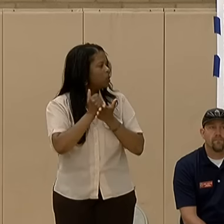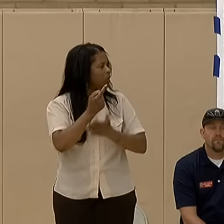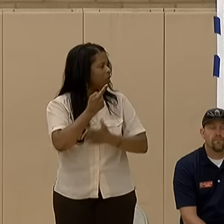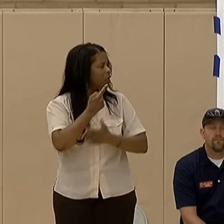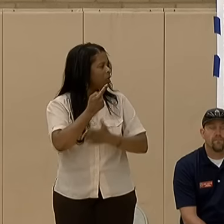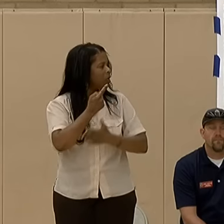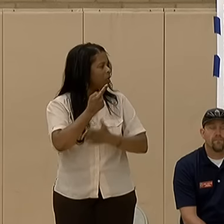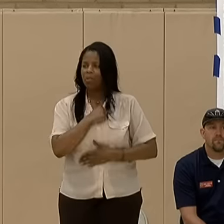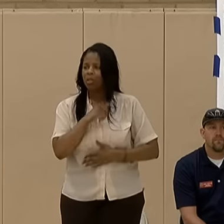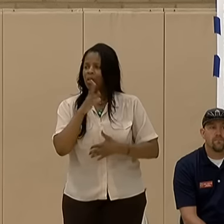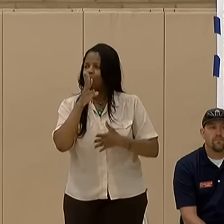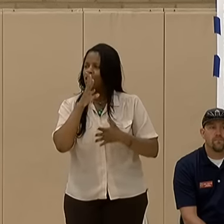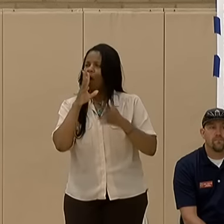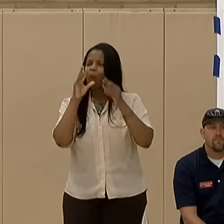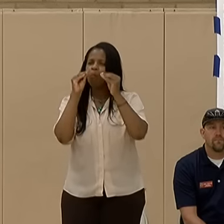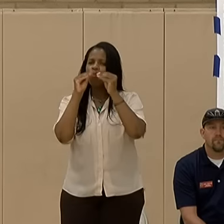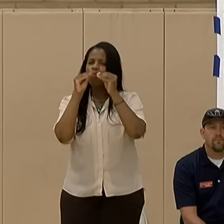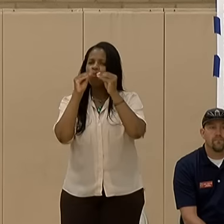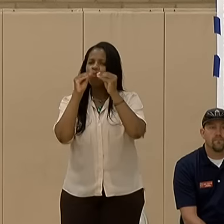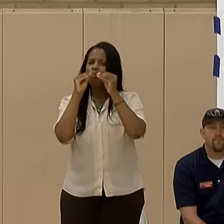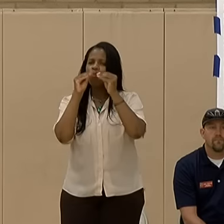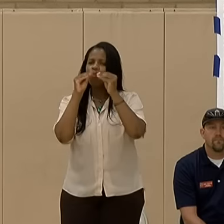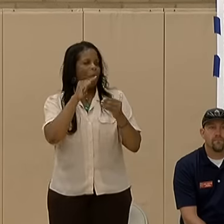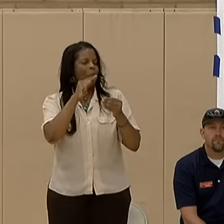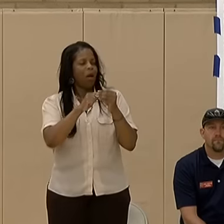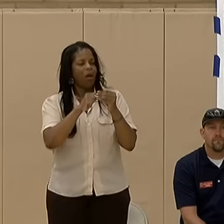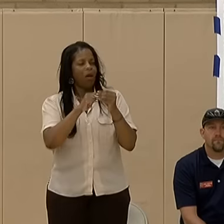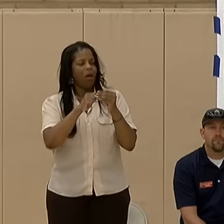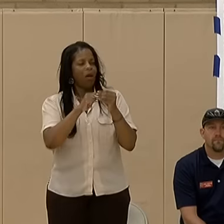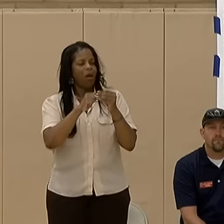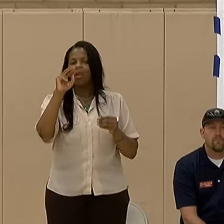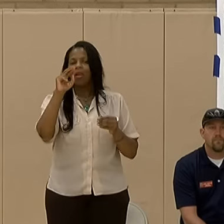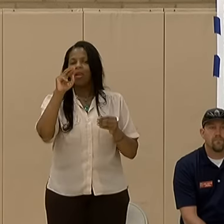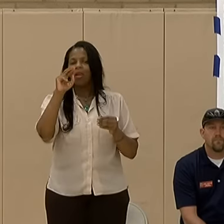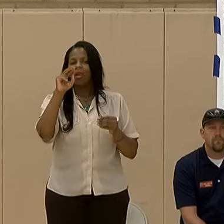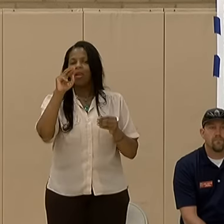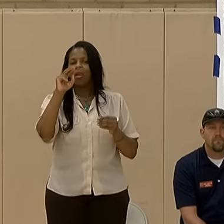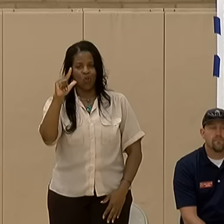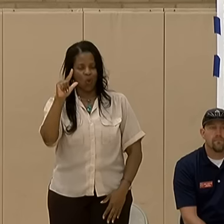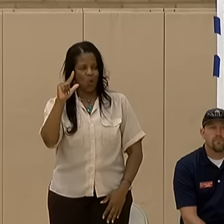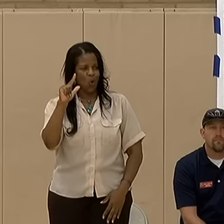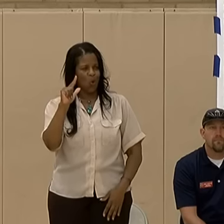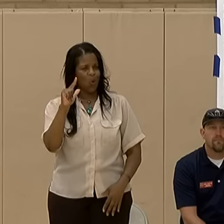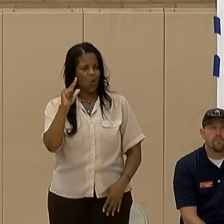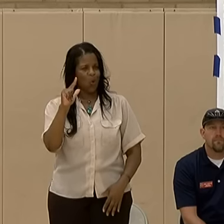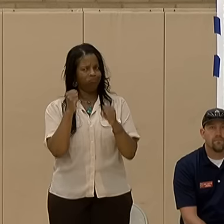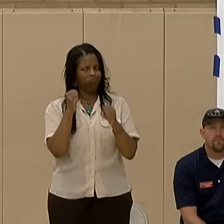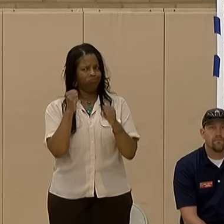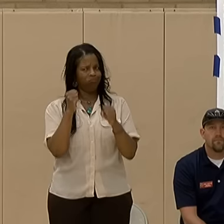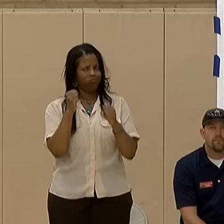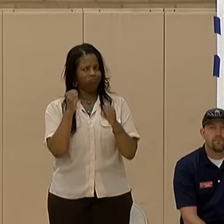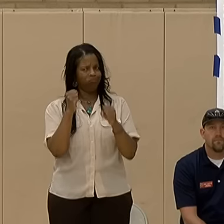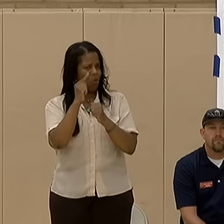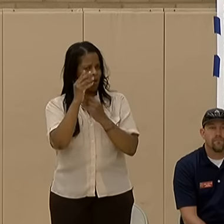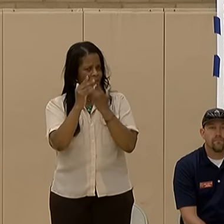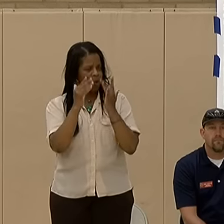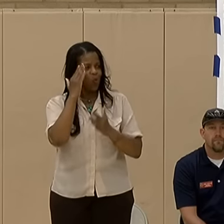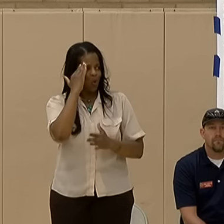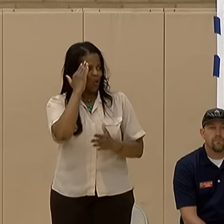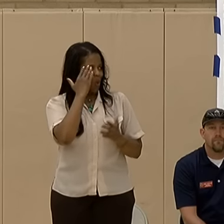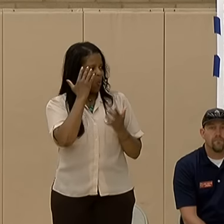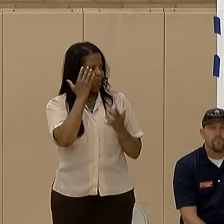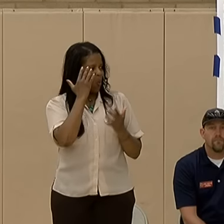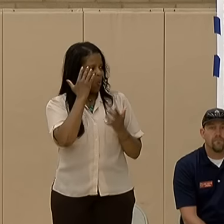So let's talk a little bit about initial attack. Because we all know here in the Kern River